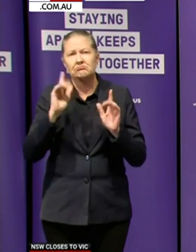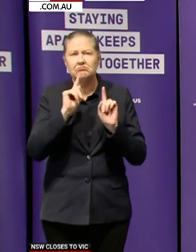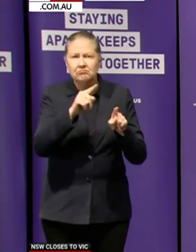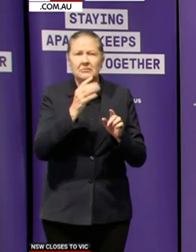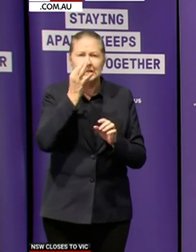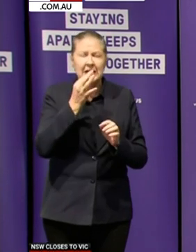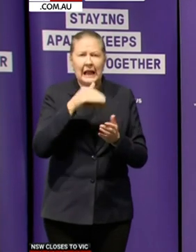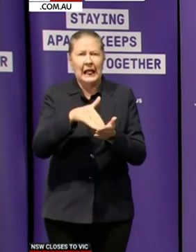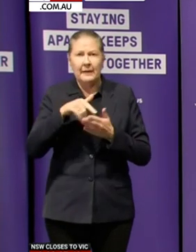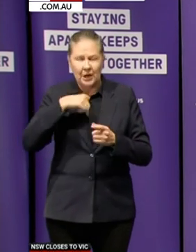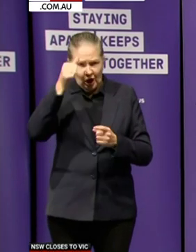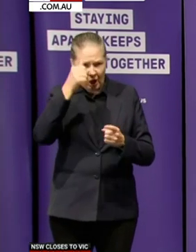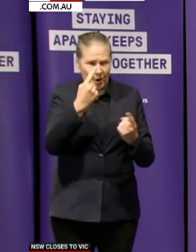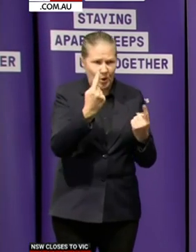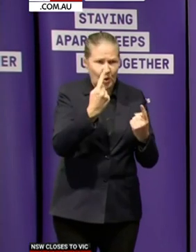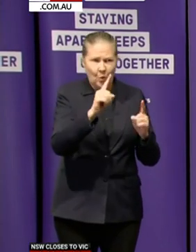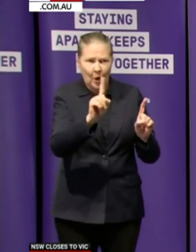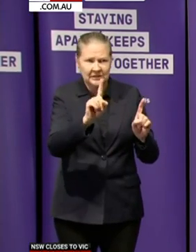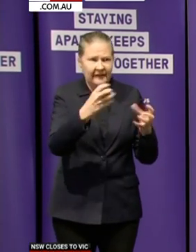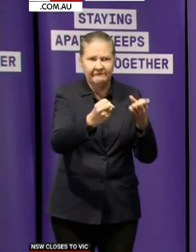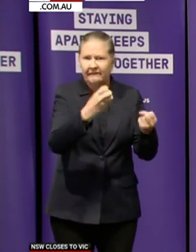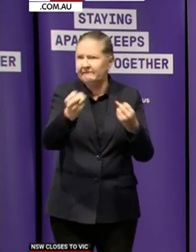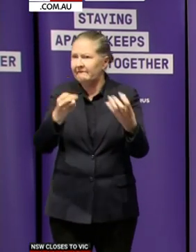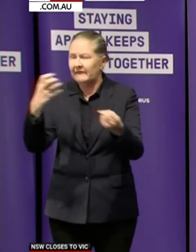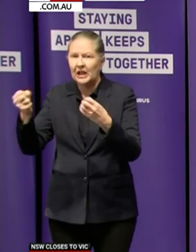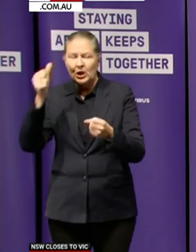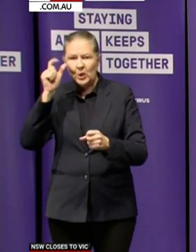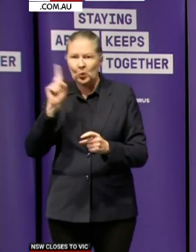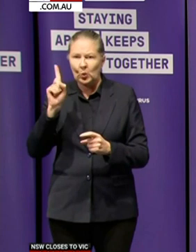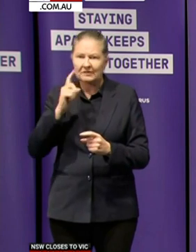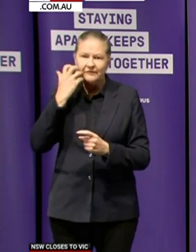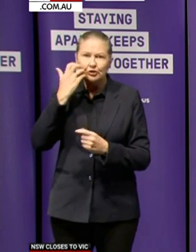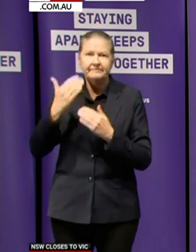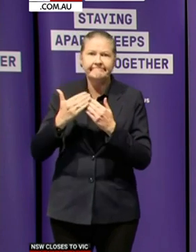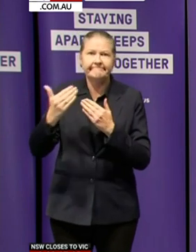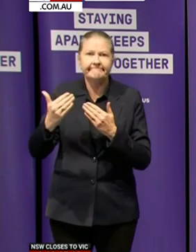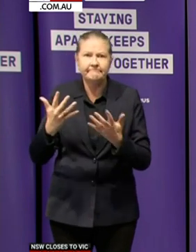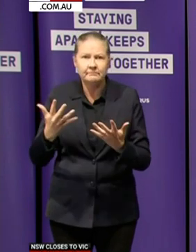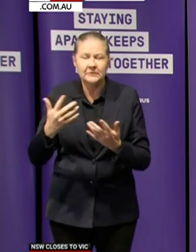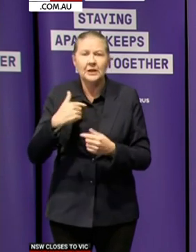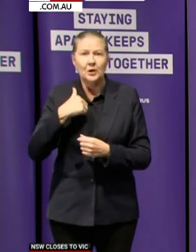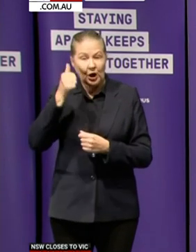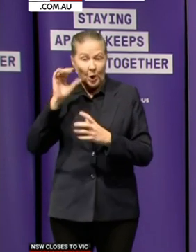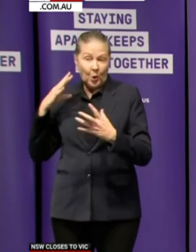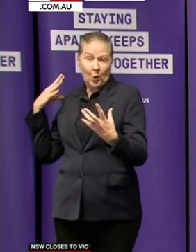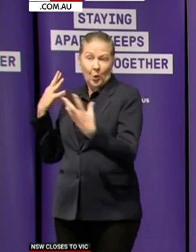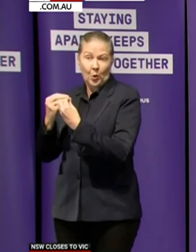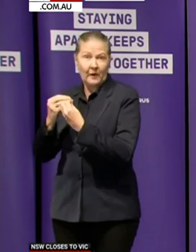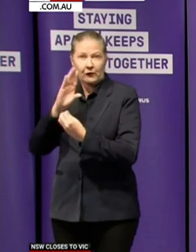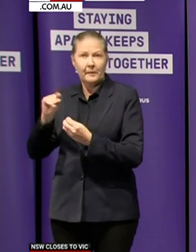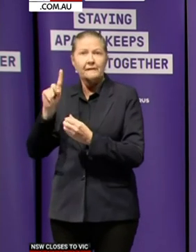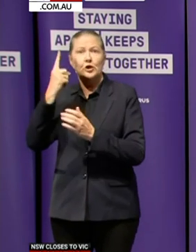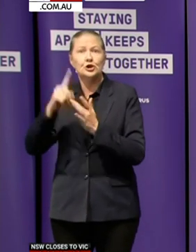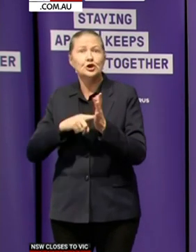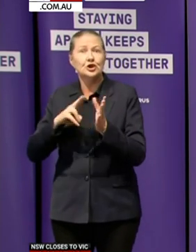understanding where the virus is and exactly what challenge we face. That brings our total testing since January 1